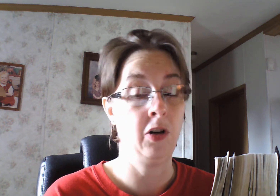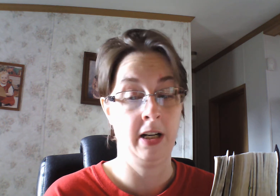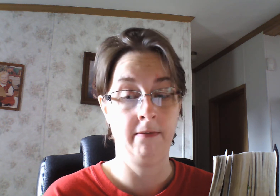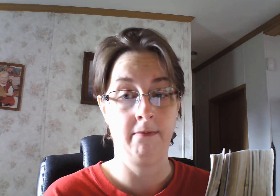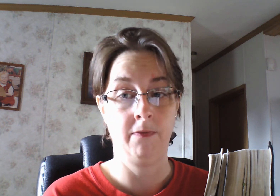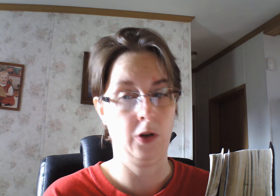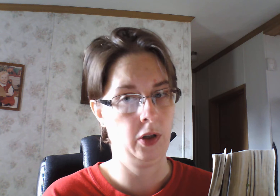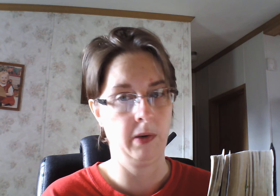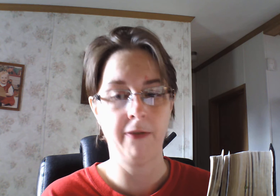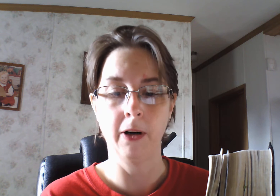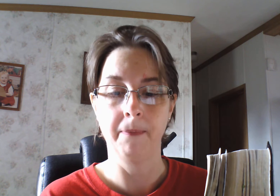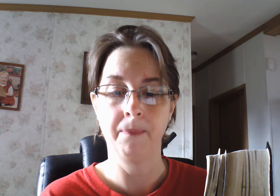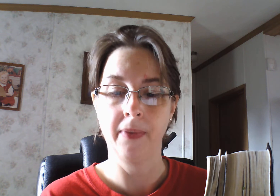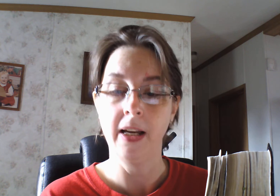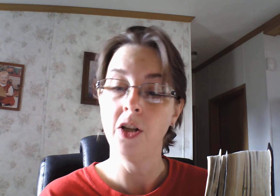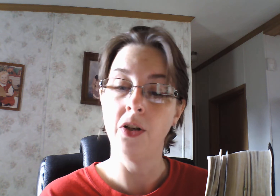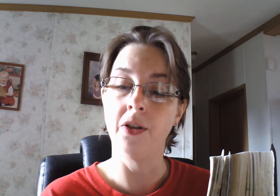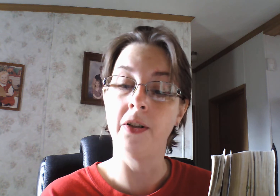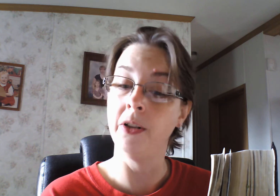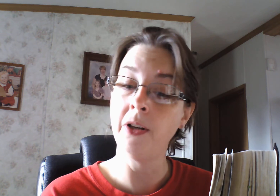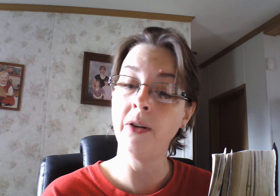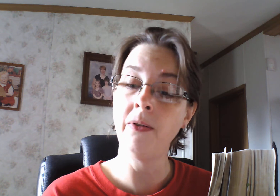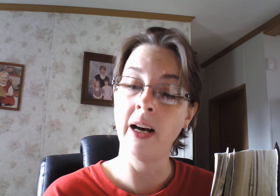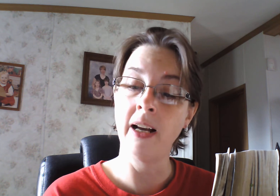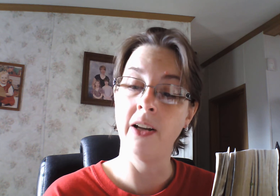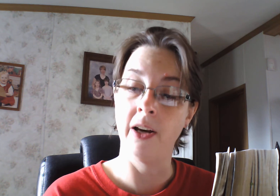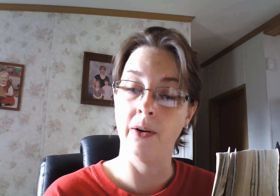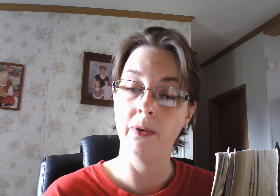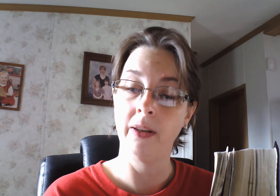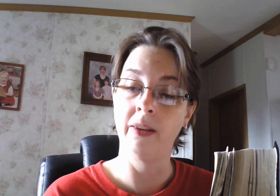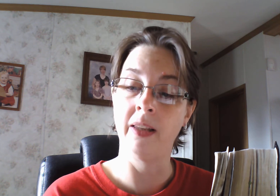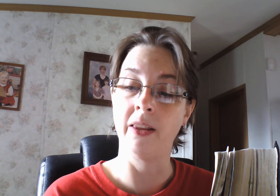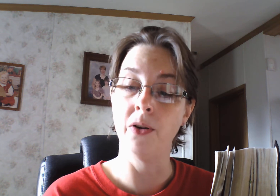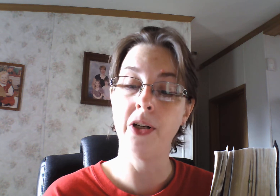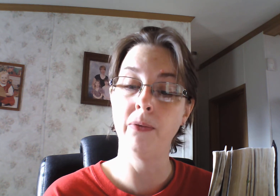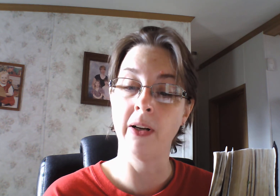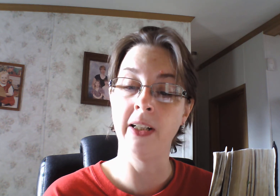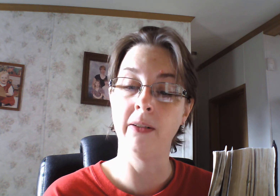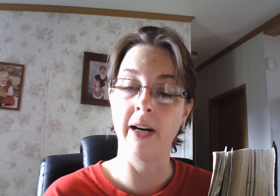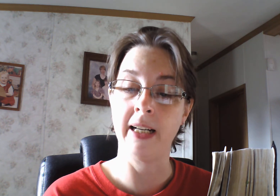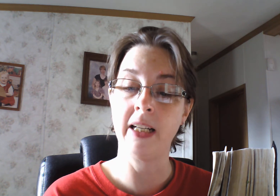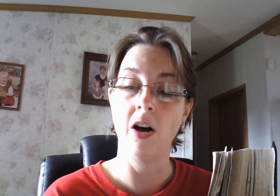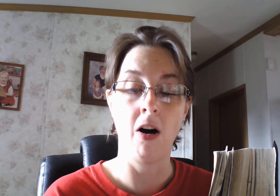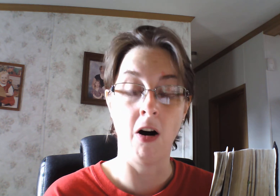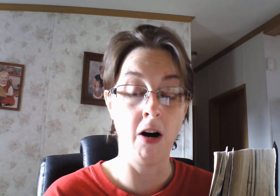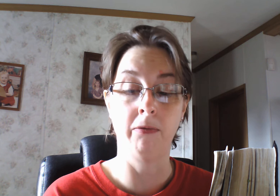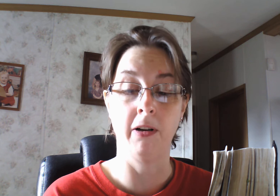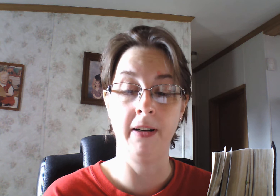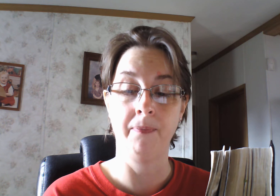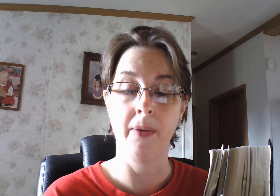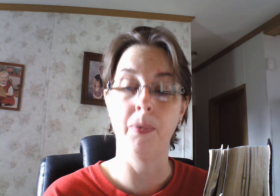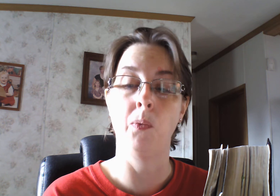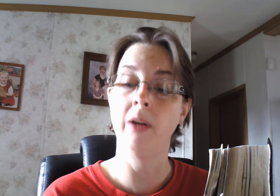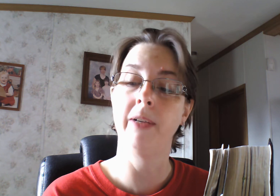9, verse 24. Do you not know that those who run in a race all run, but one receives